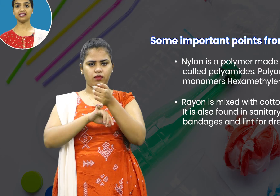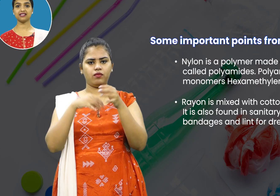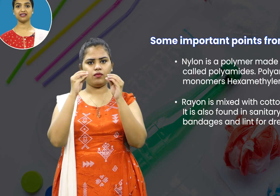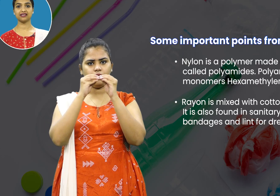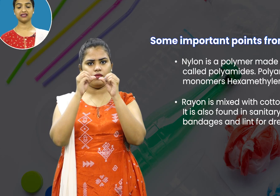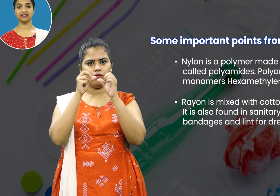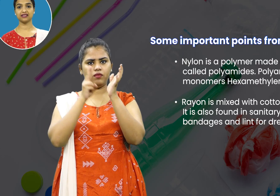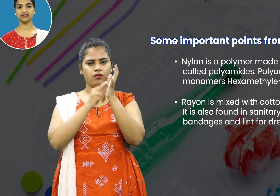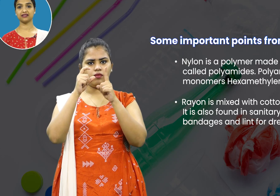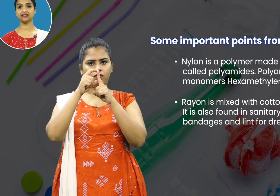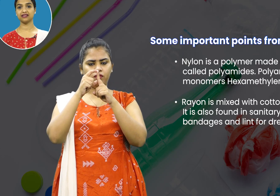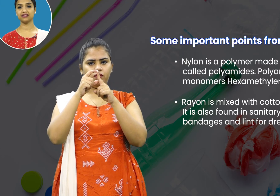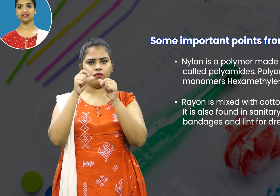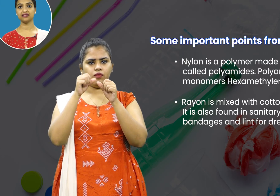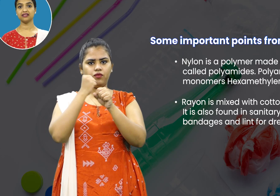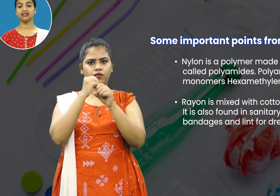bandages,